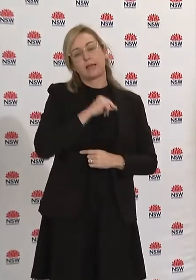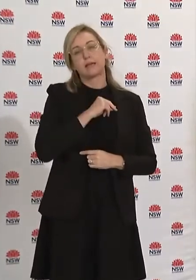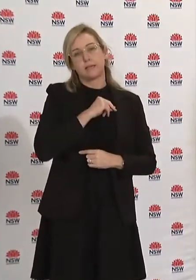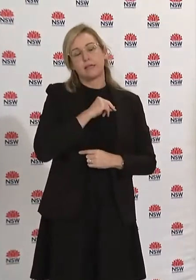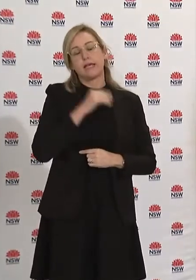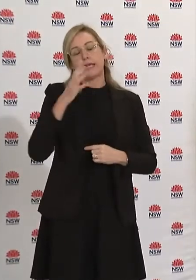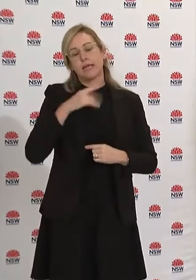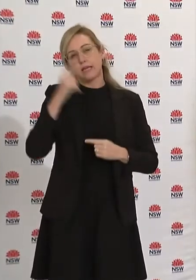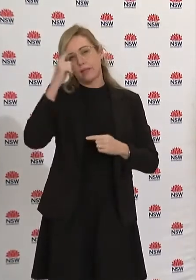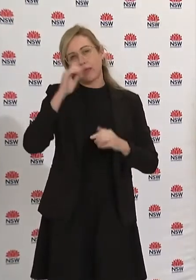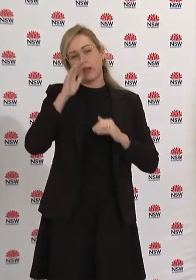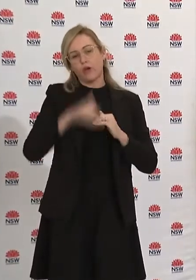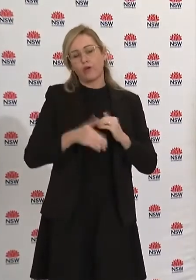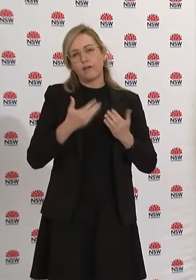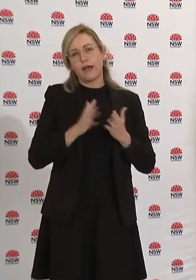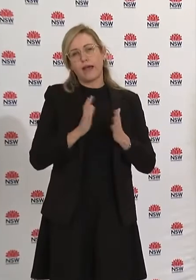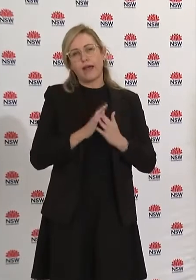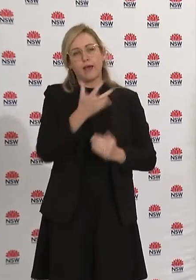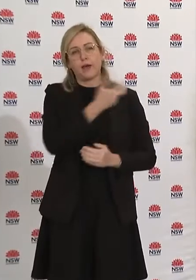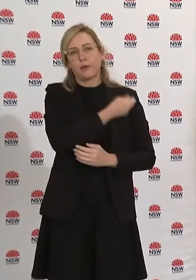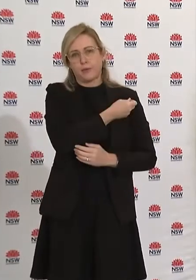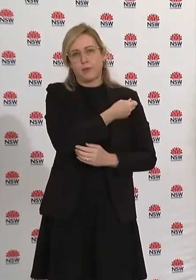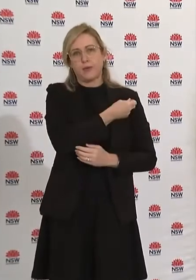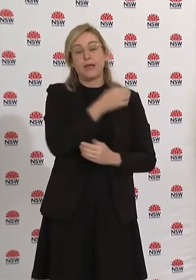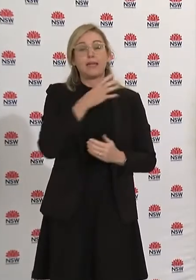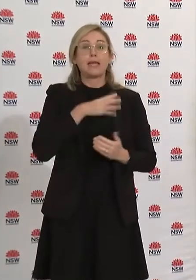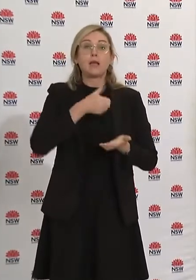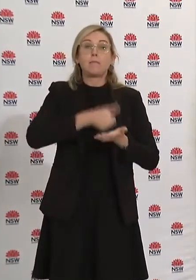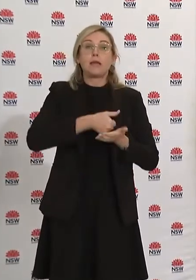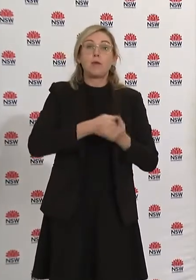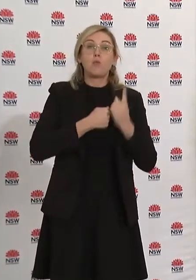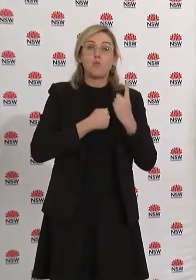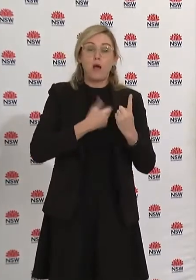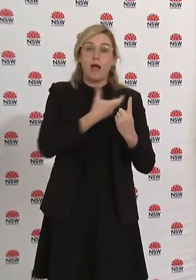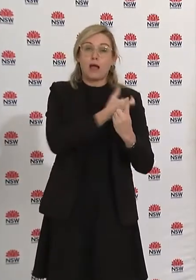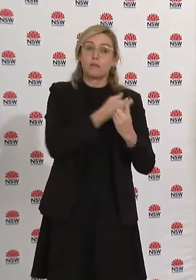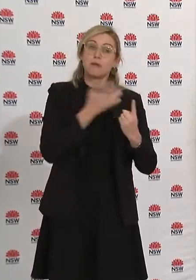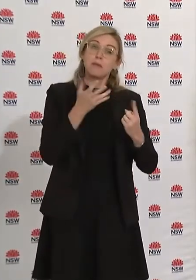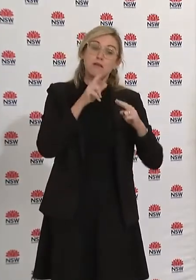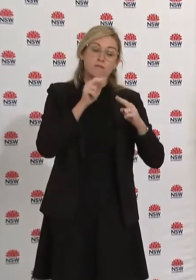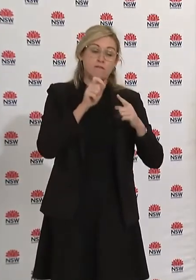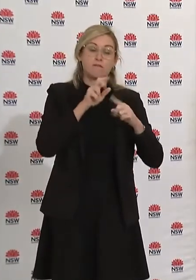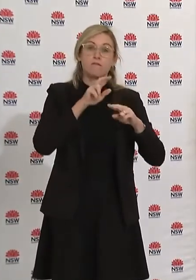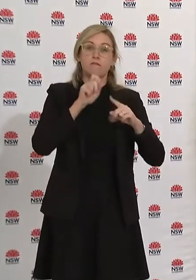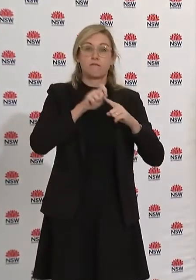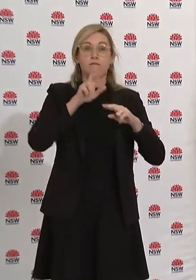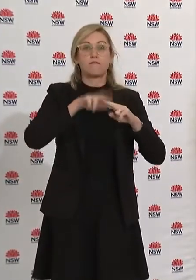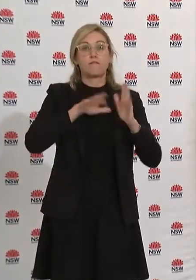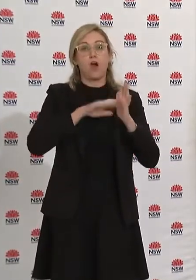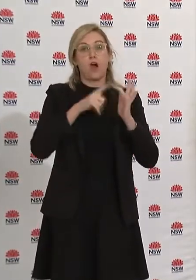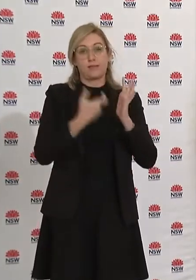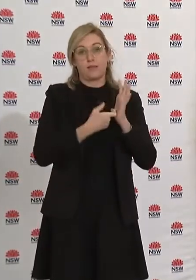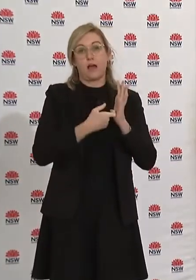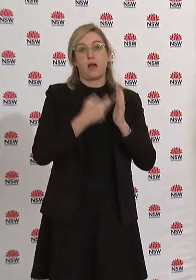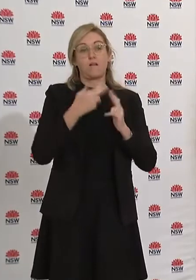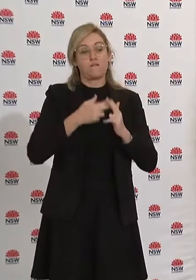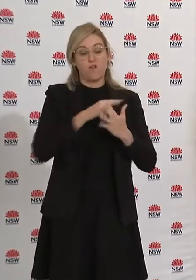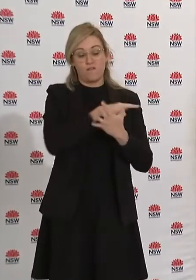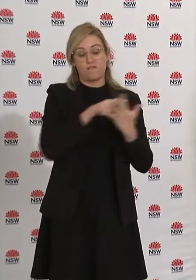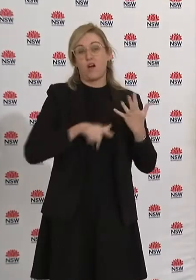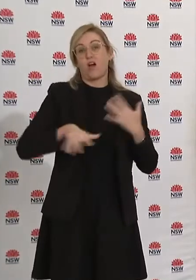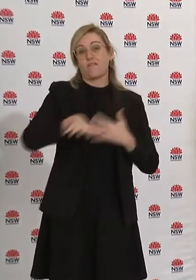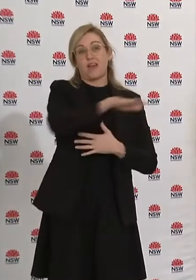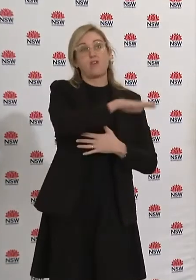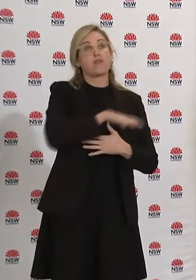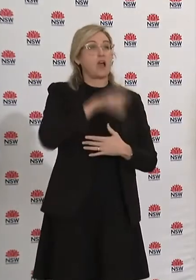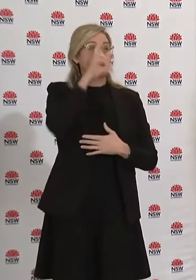vaccination strategy to getting at least one jab, the first jab of Pfizer in some of those demographic cohorts, to prevent the